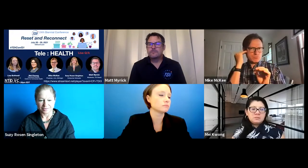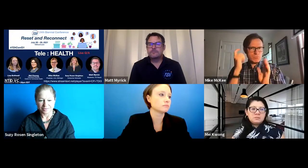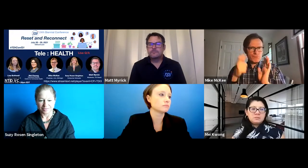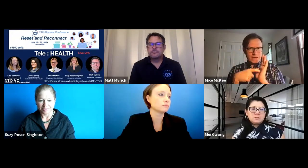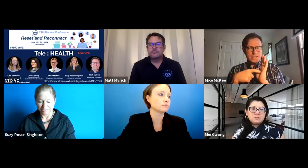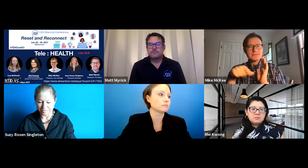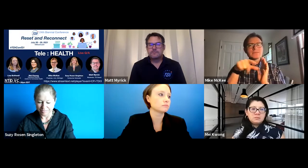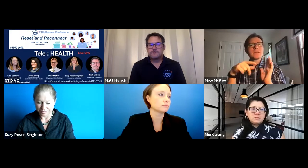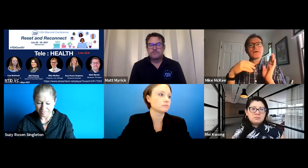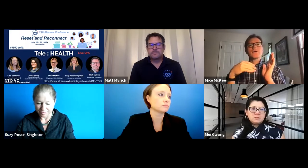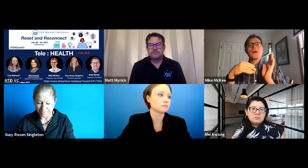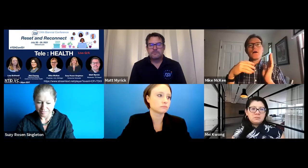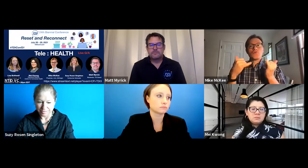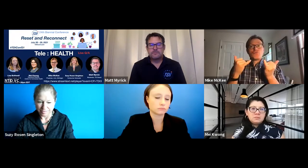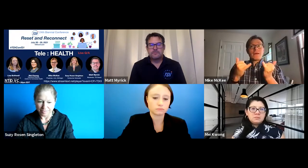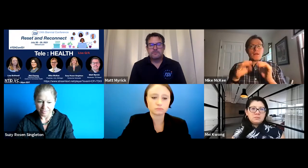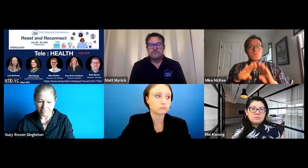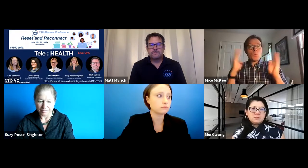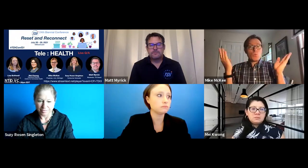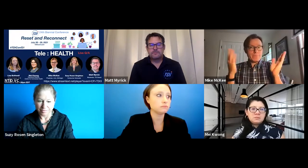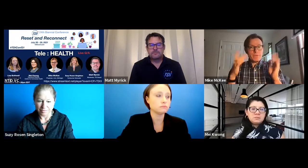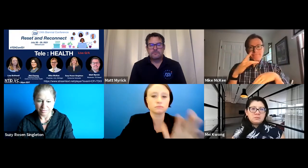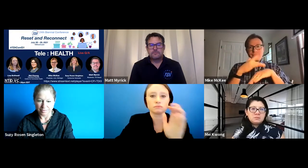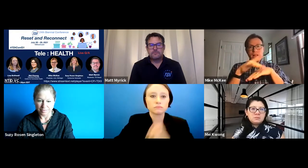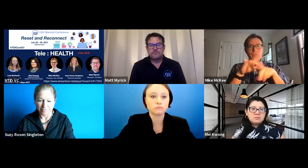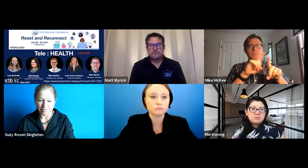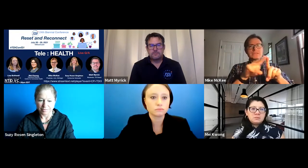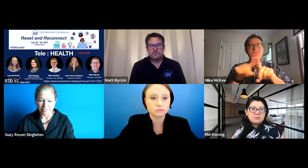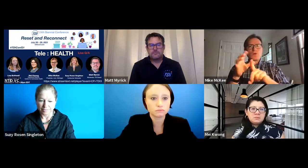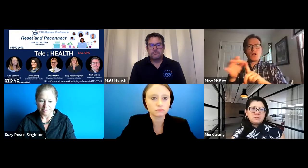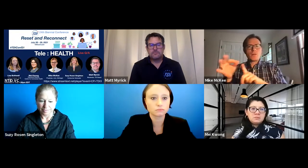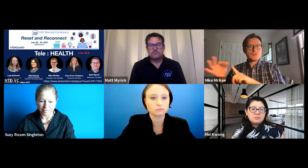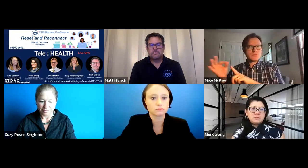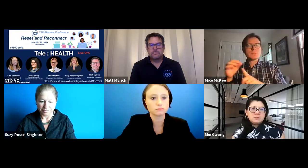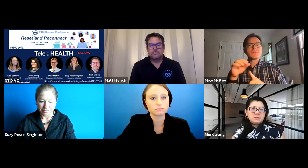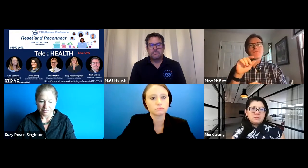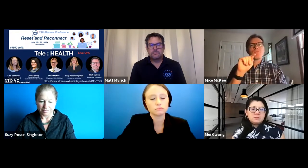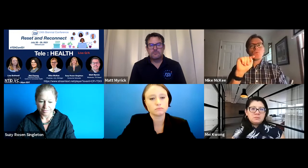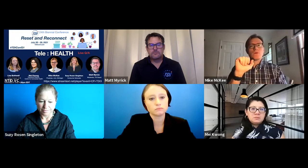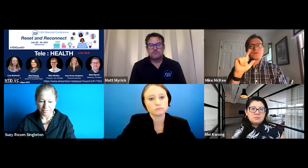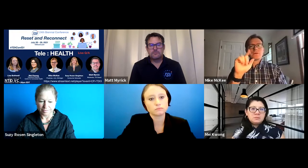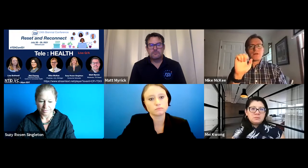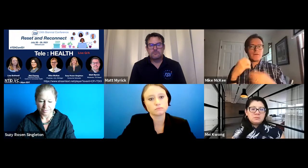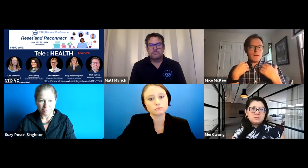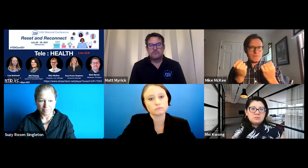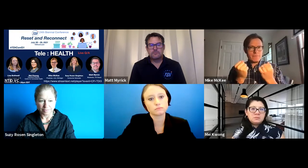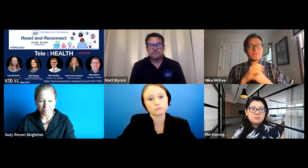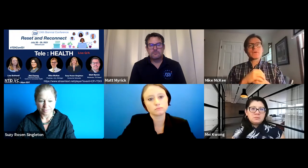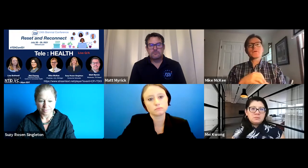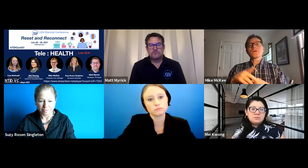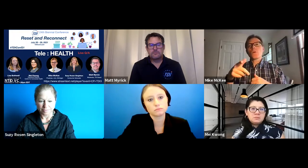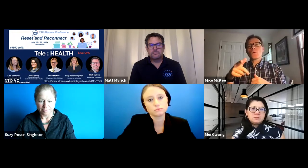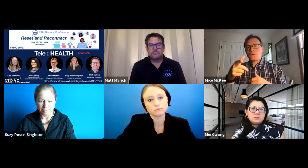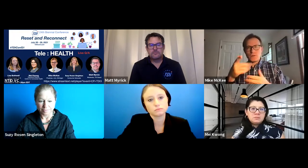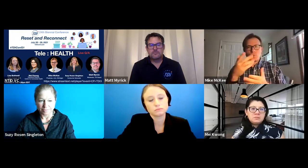So another important thing for all of you to recognize and know is that right now, there are different options open and available. So we